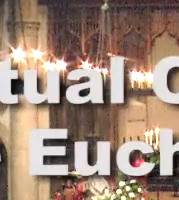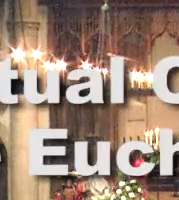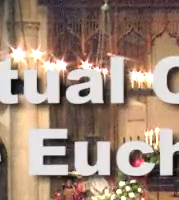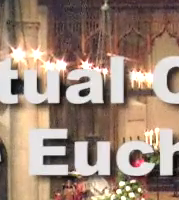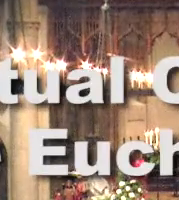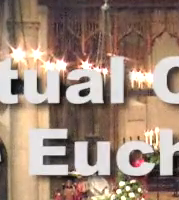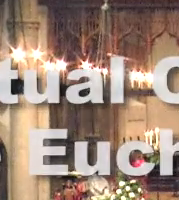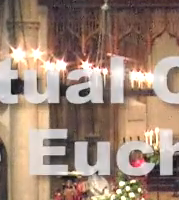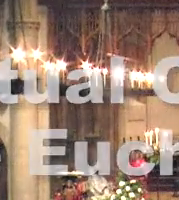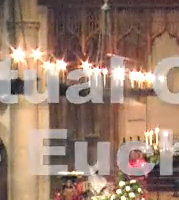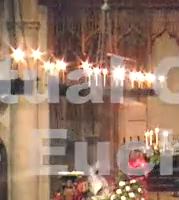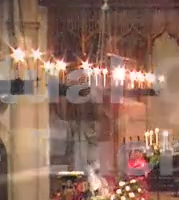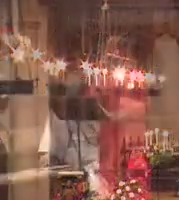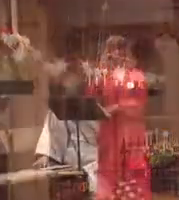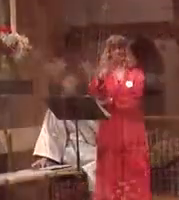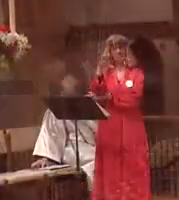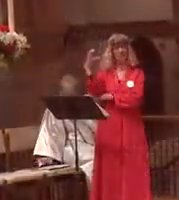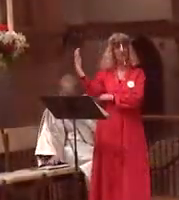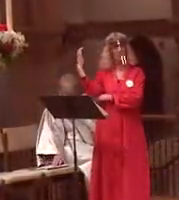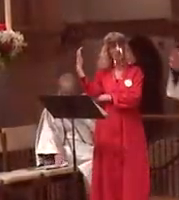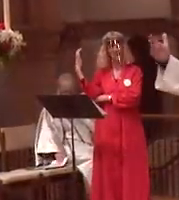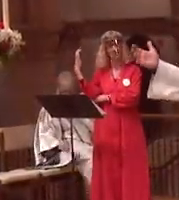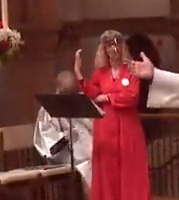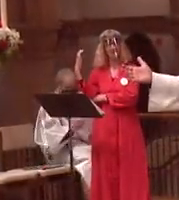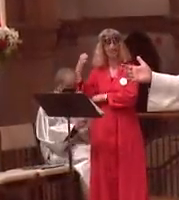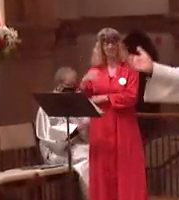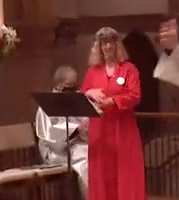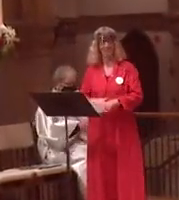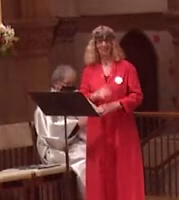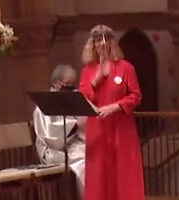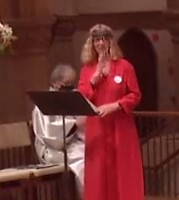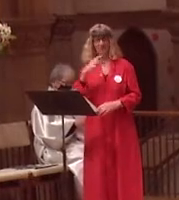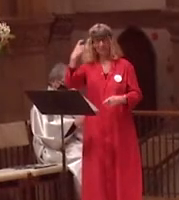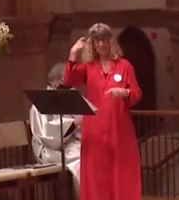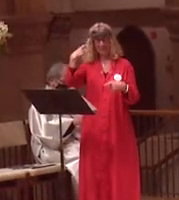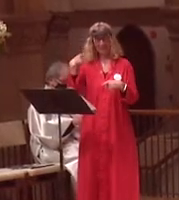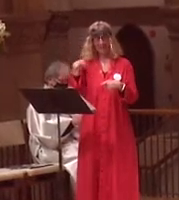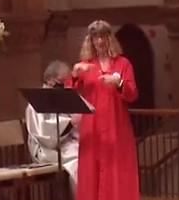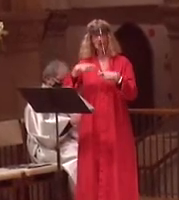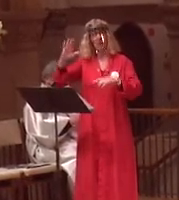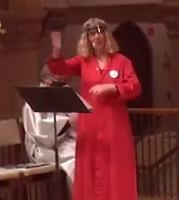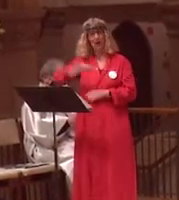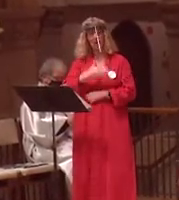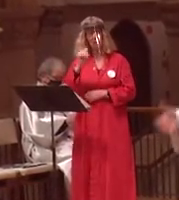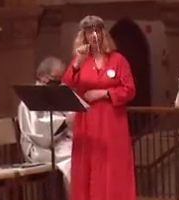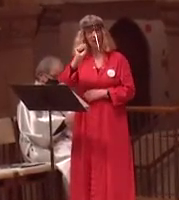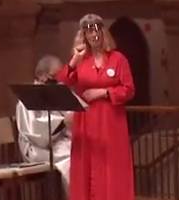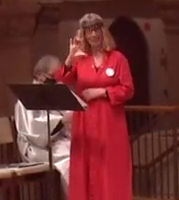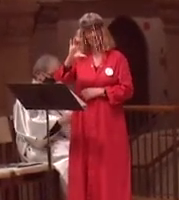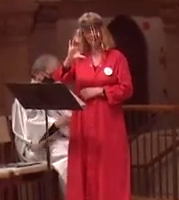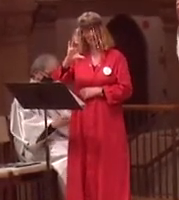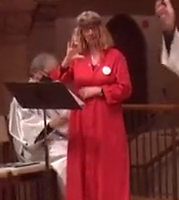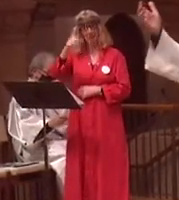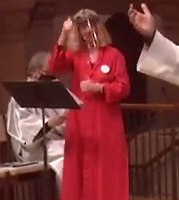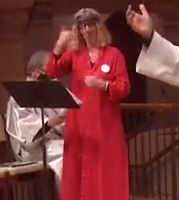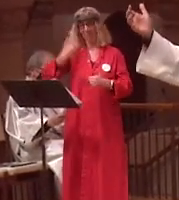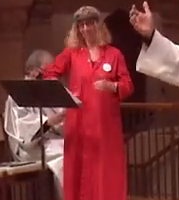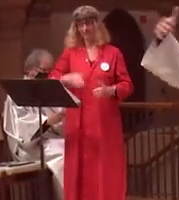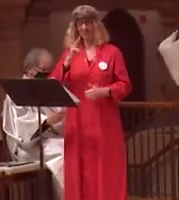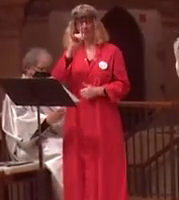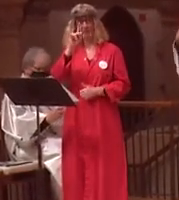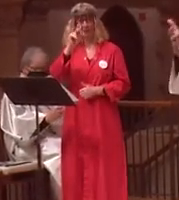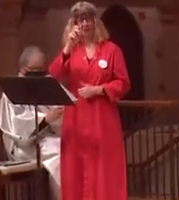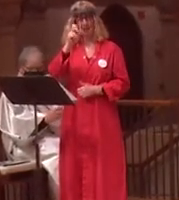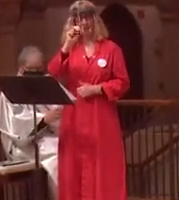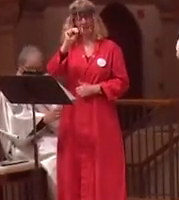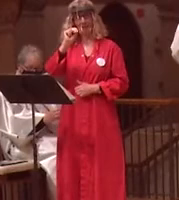Feliz Navidad, Merry Christmas, bienvenida a la Iglesia de Todos los Santos, welcome to All Saints Church. Mi nombre es Mike Kinman, my name is Mike